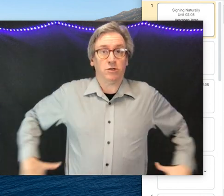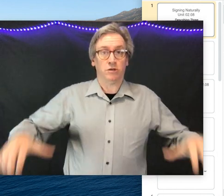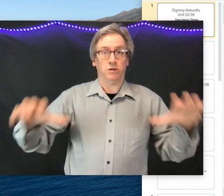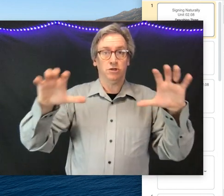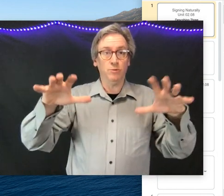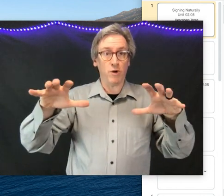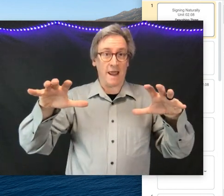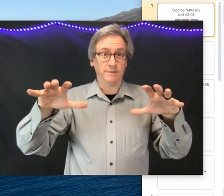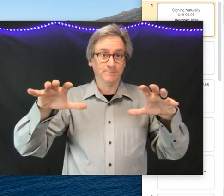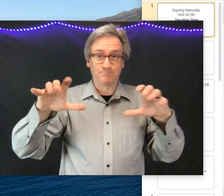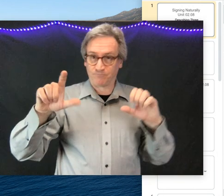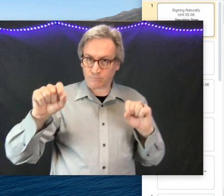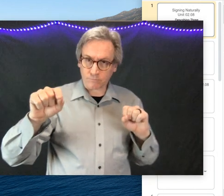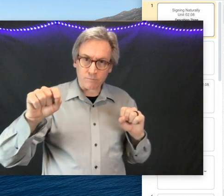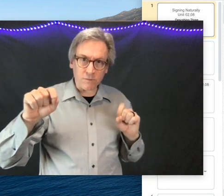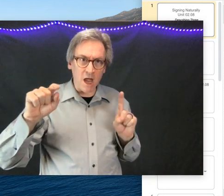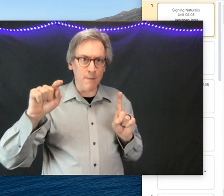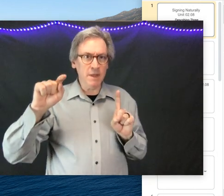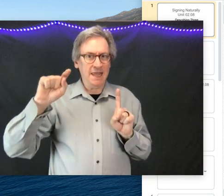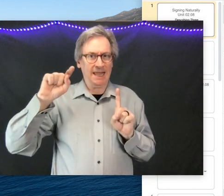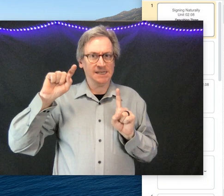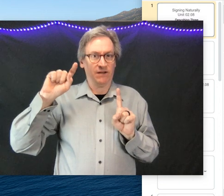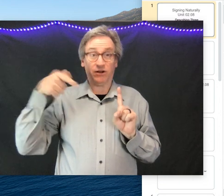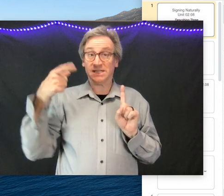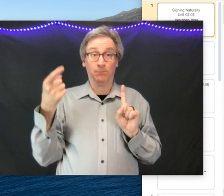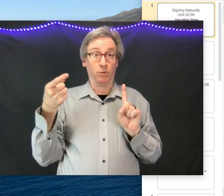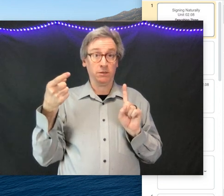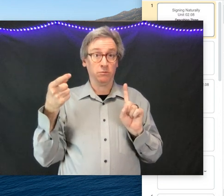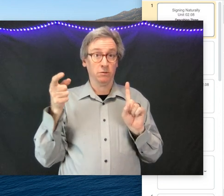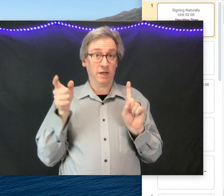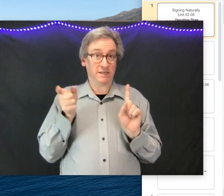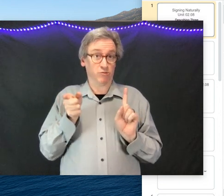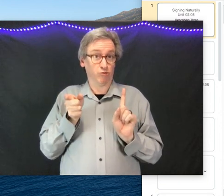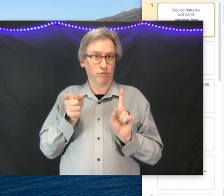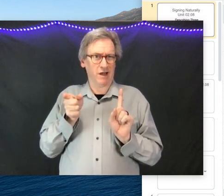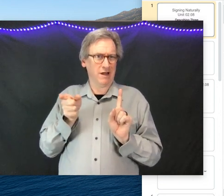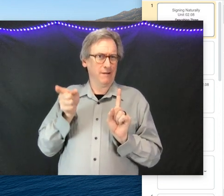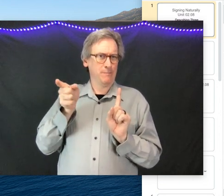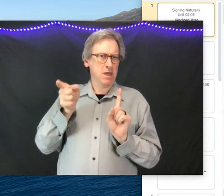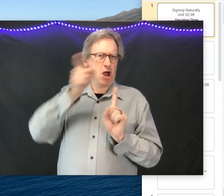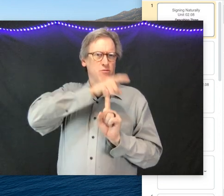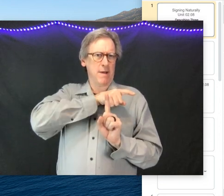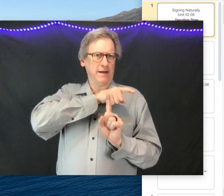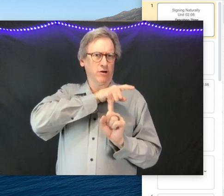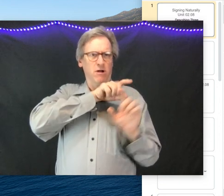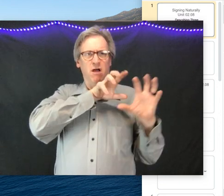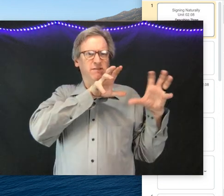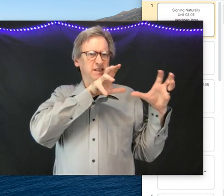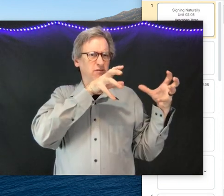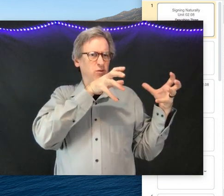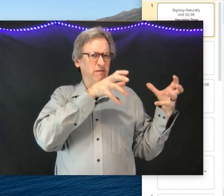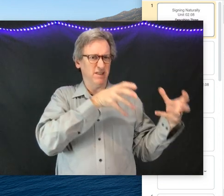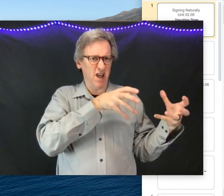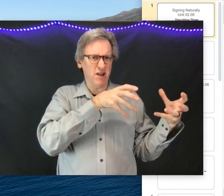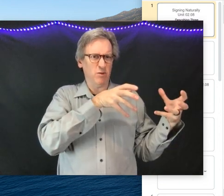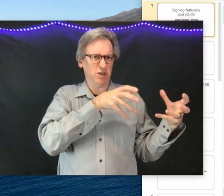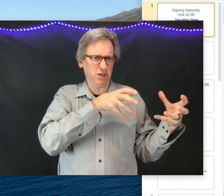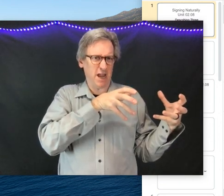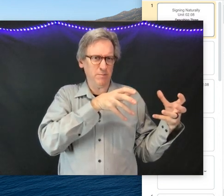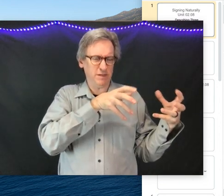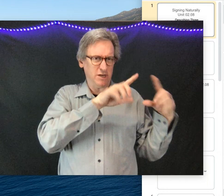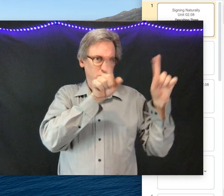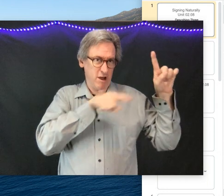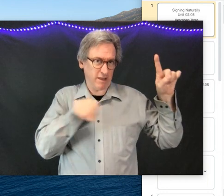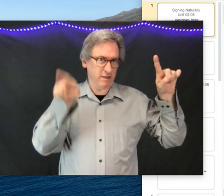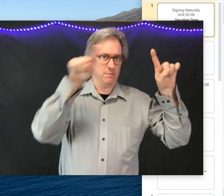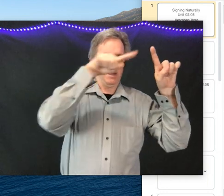so 2.8 is a very simple one. It's a reminder of the stuff we've done with